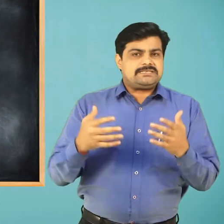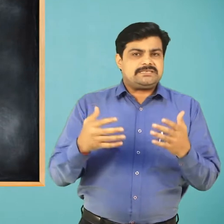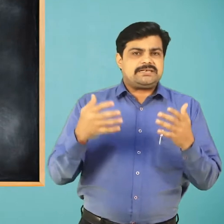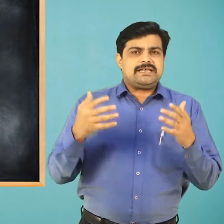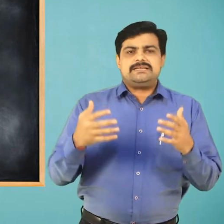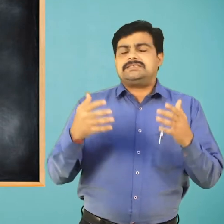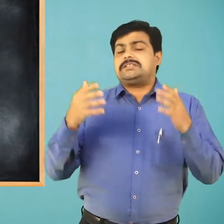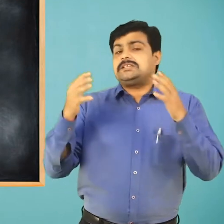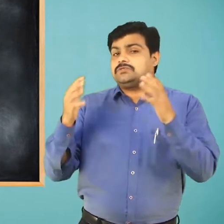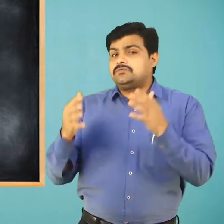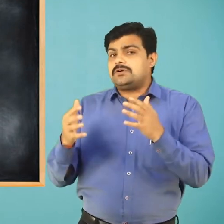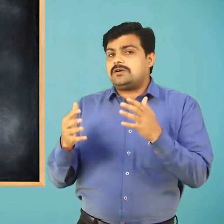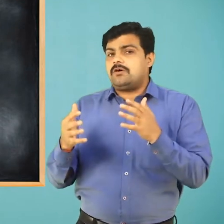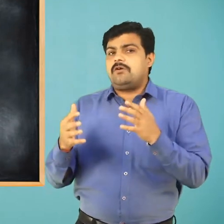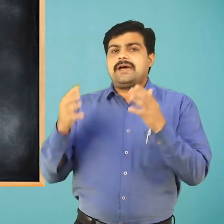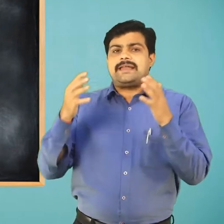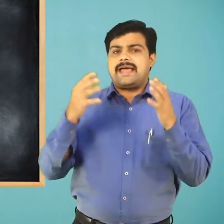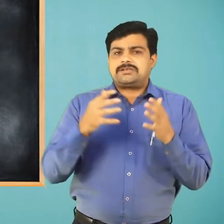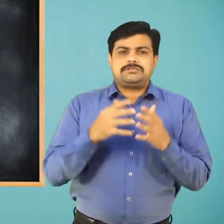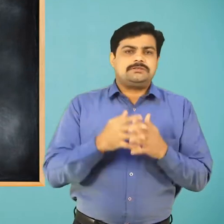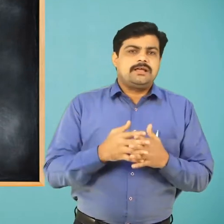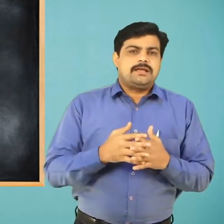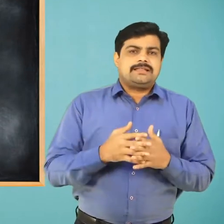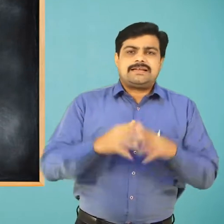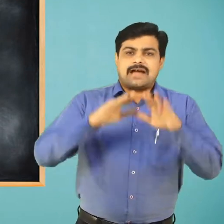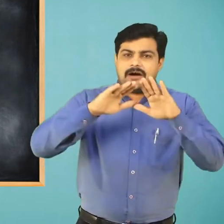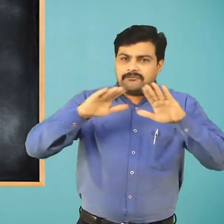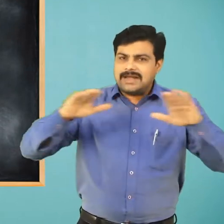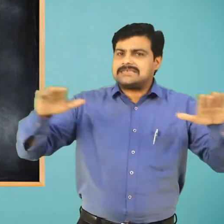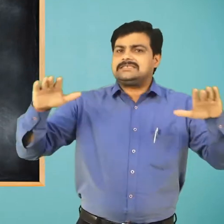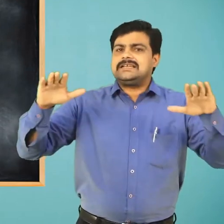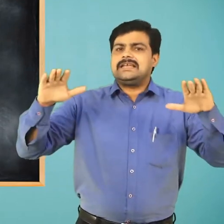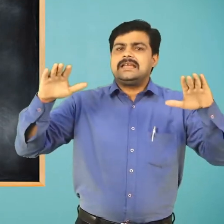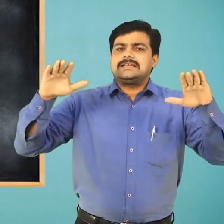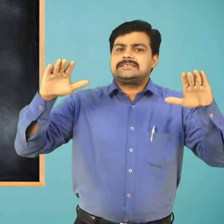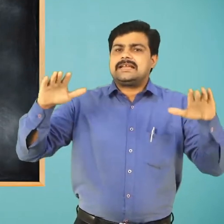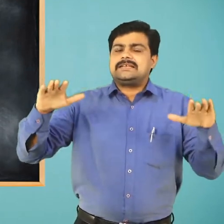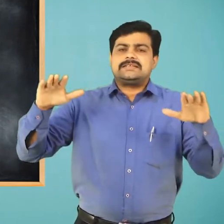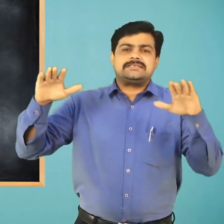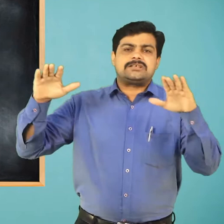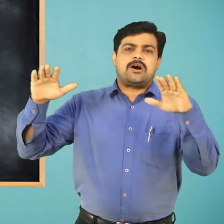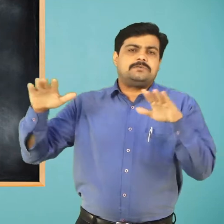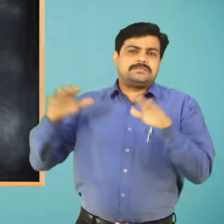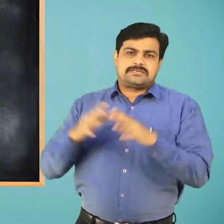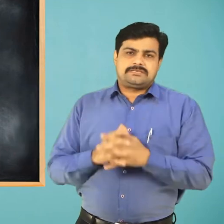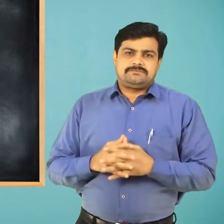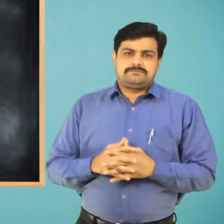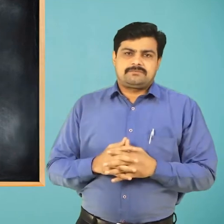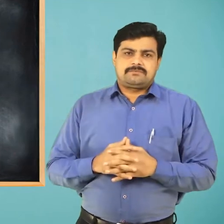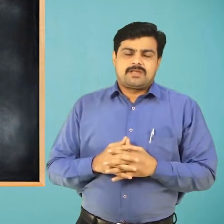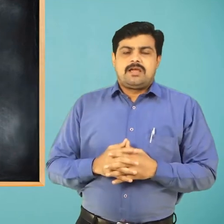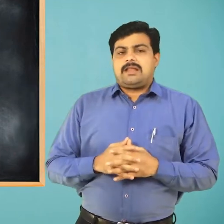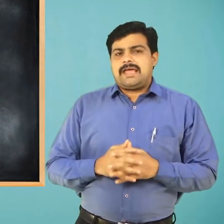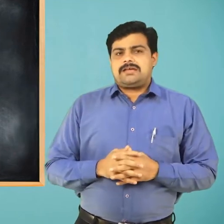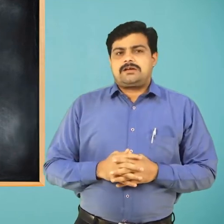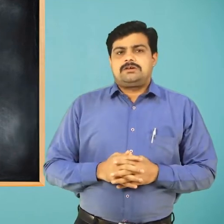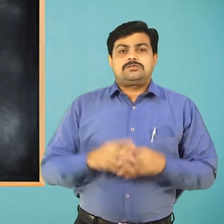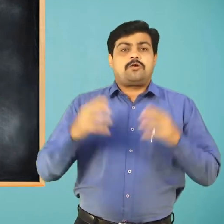sentence is the doer of an action that affects the sentence object. Like